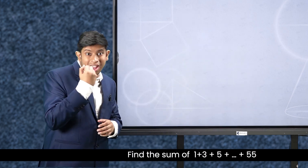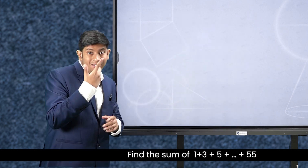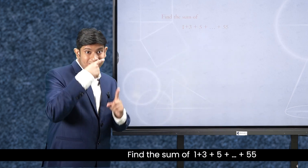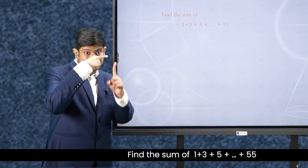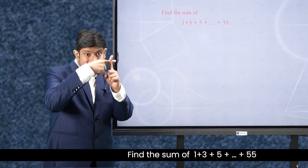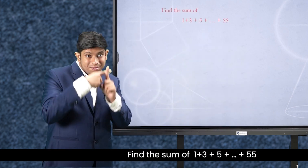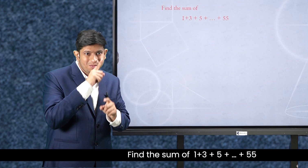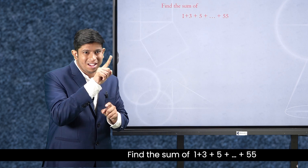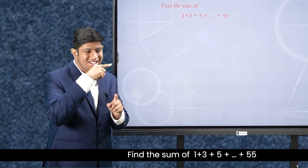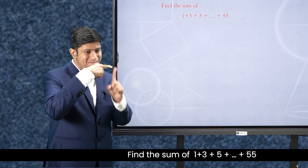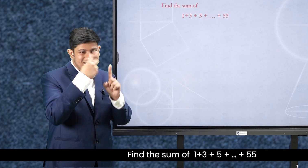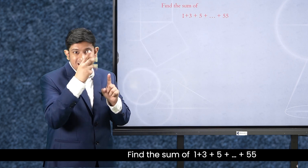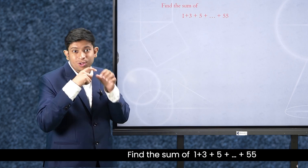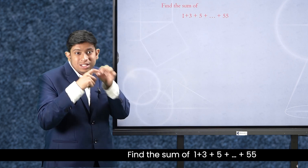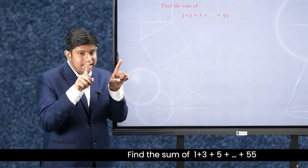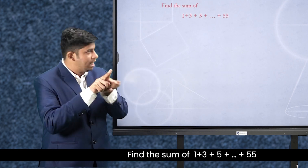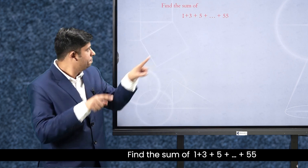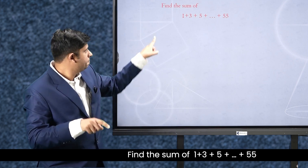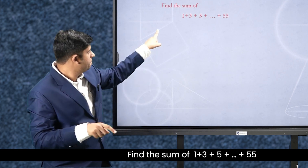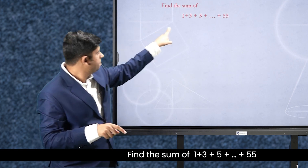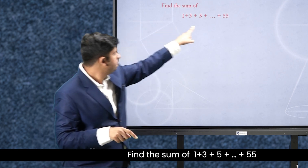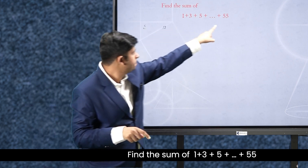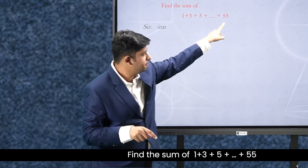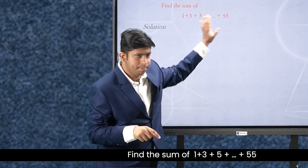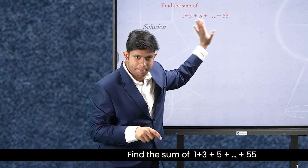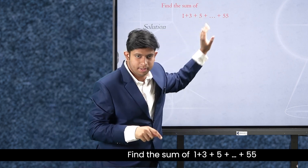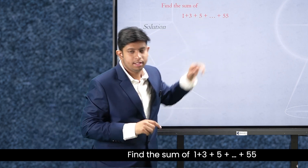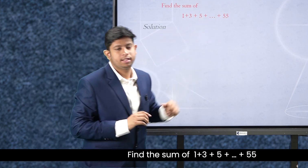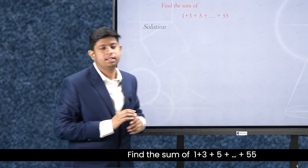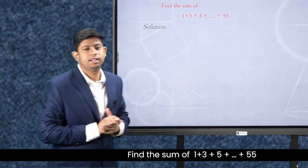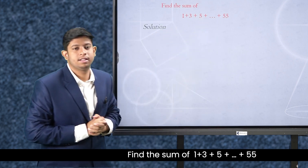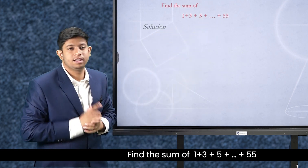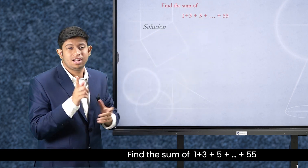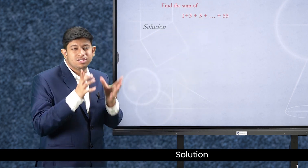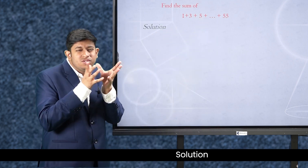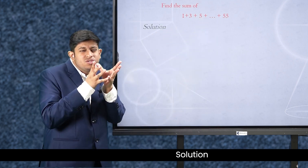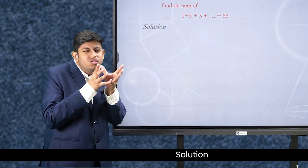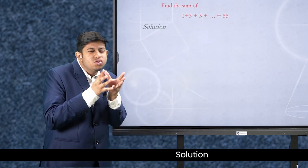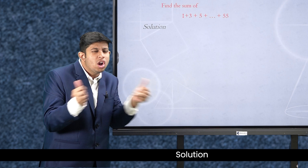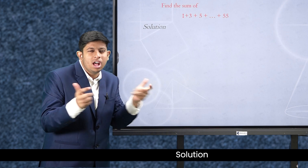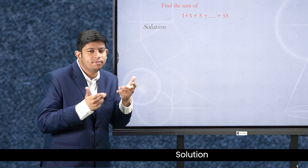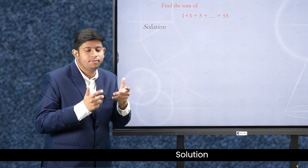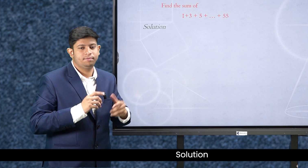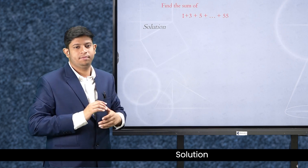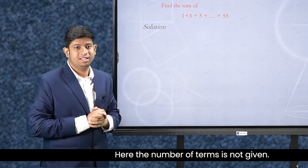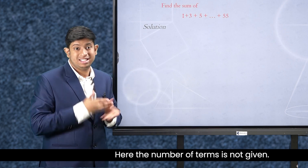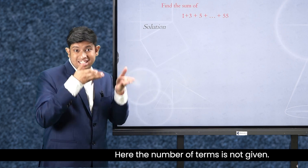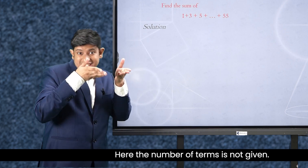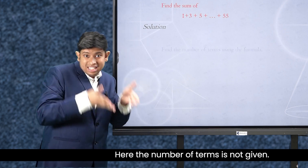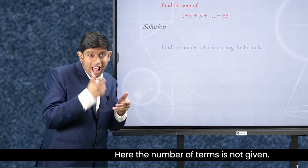Find the sum of 1 plus 3 plus 5 plus so on plus 55. Solution. Here